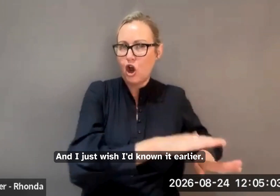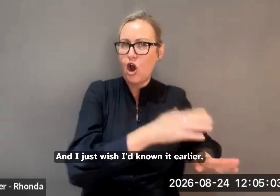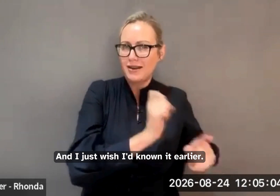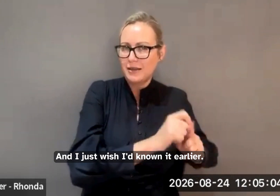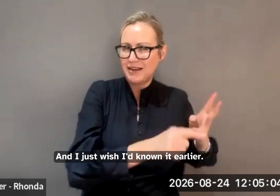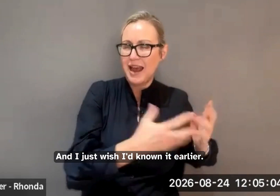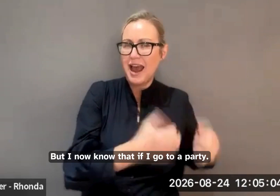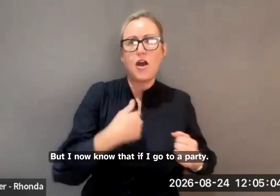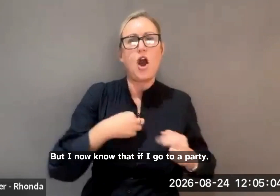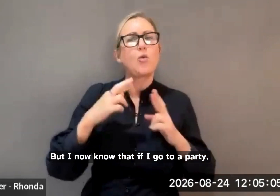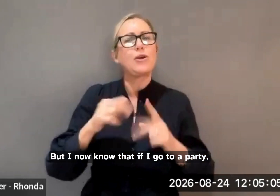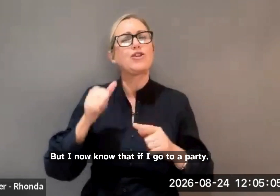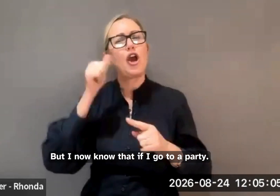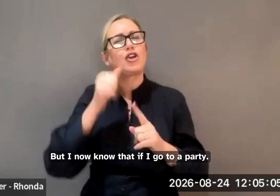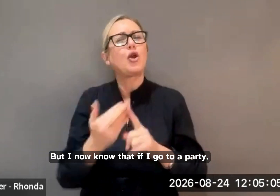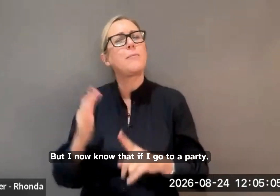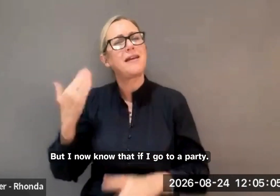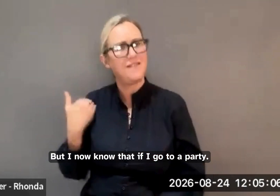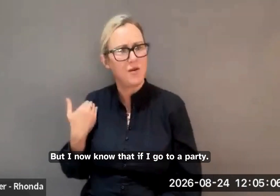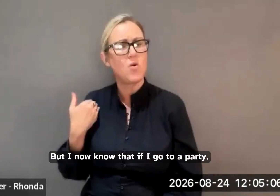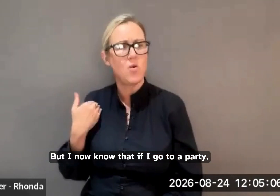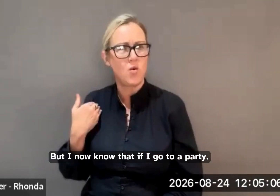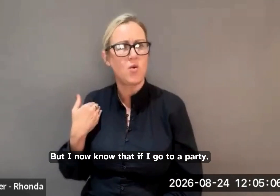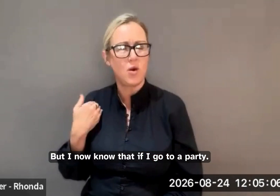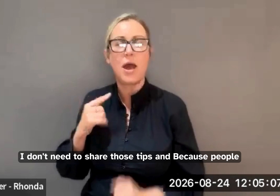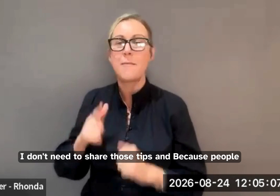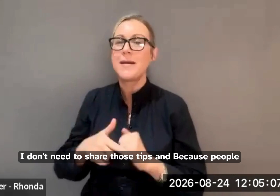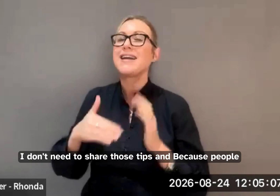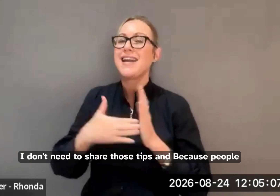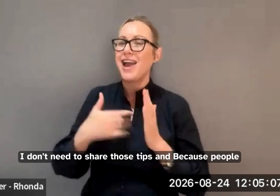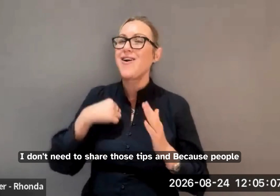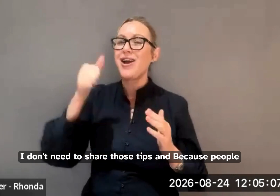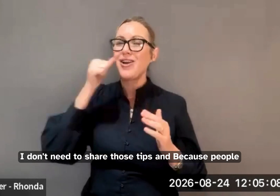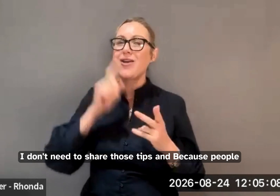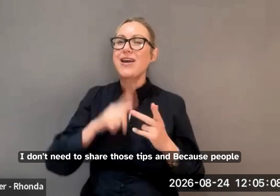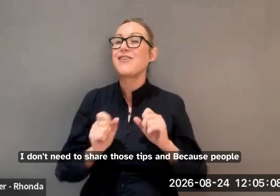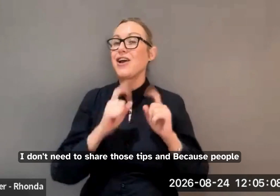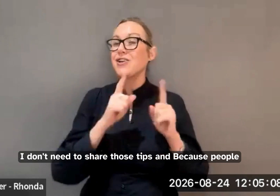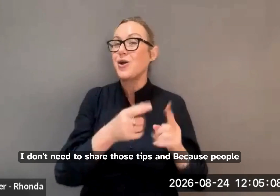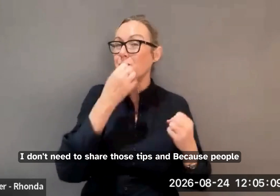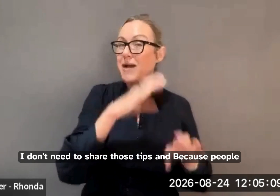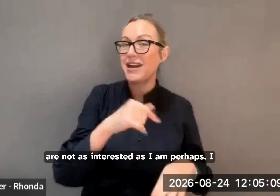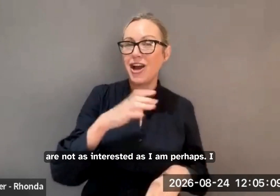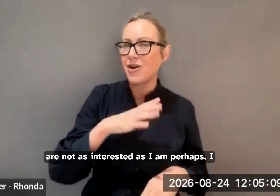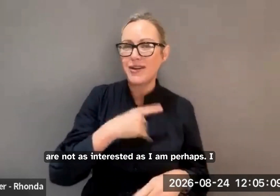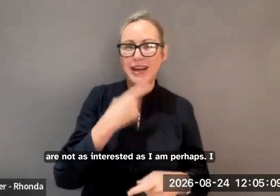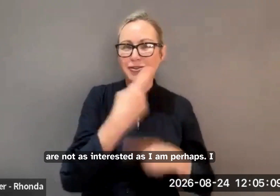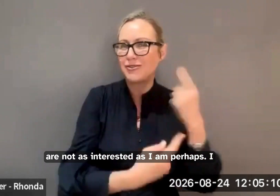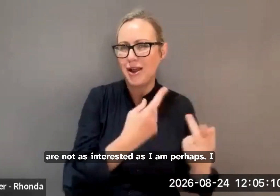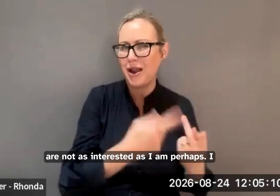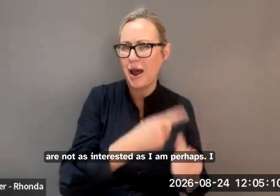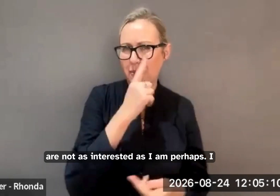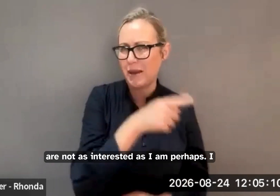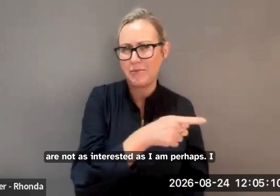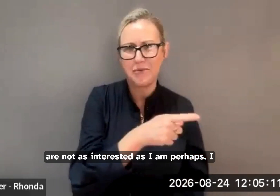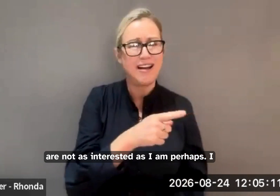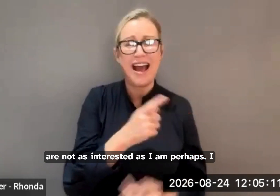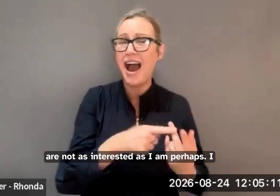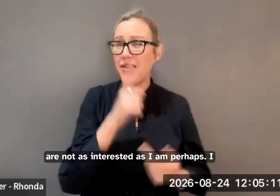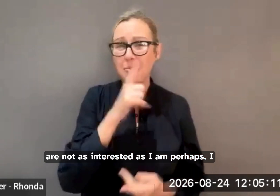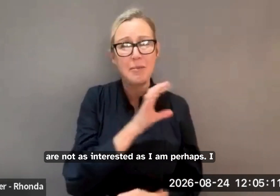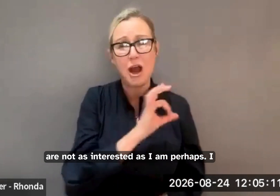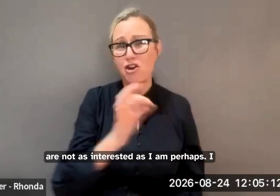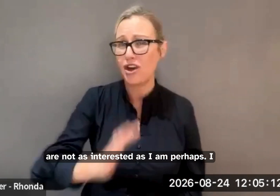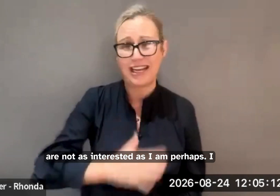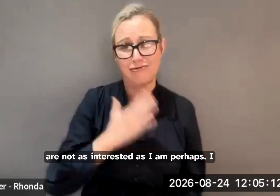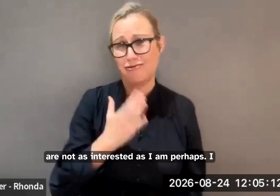earlier. But I now know that if I go to a party, I don't need to share those tips and tricks because people are not as interested as I